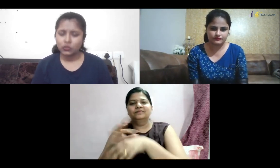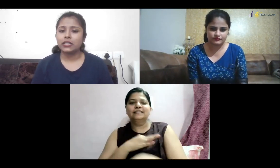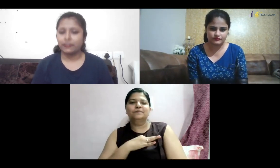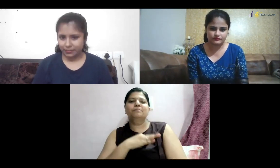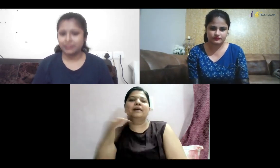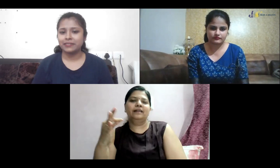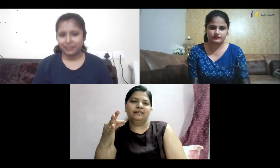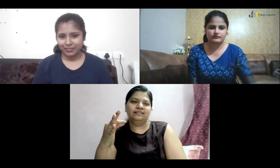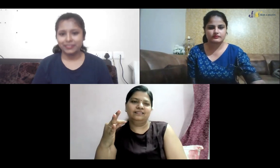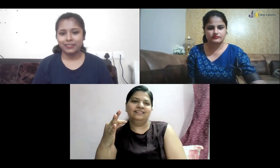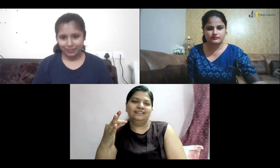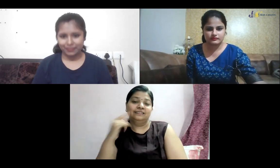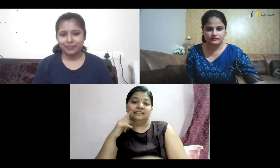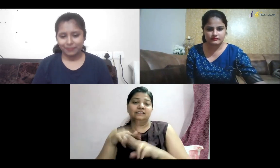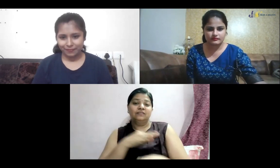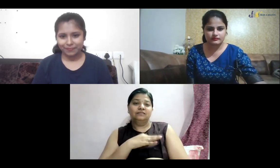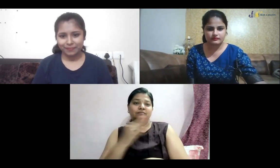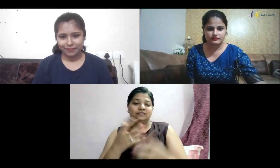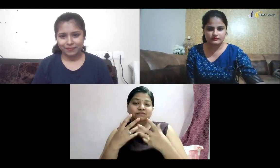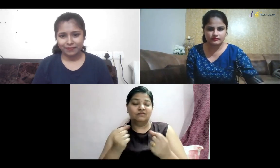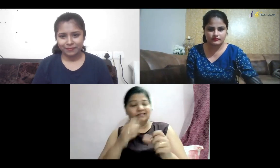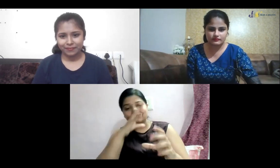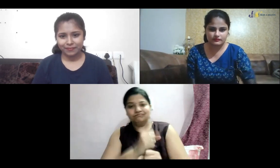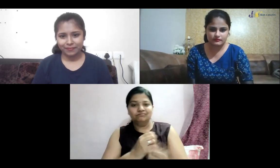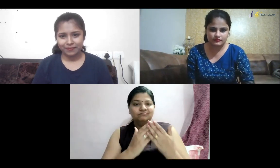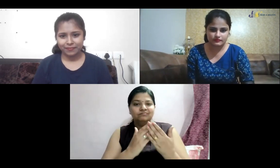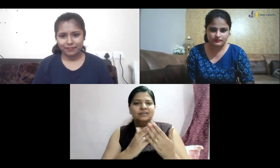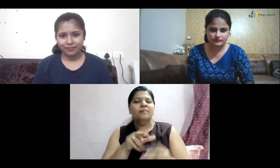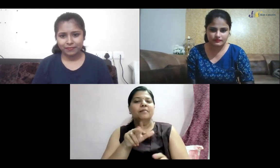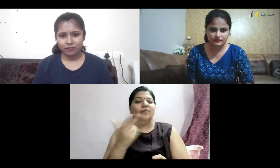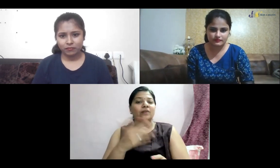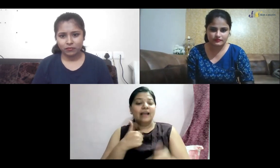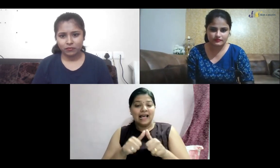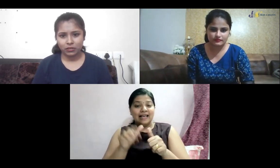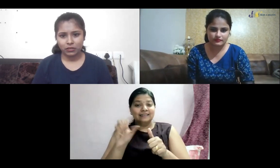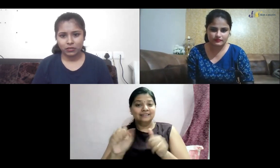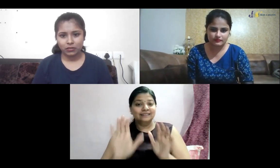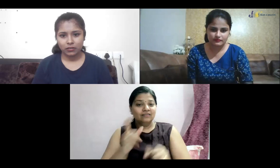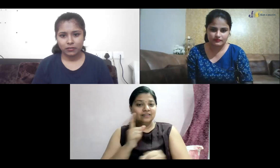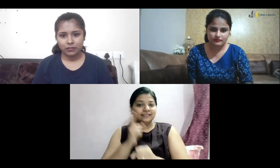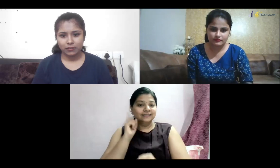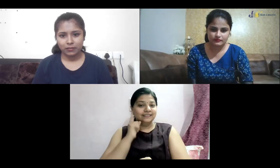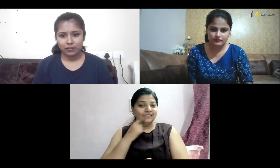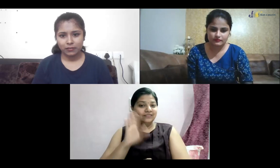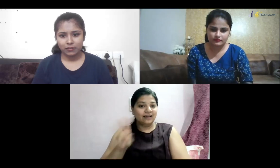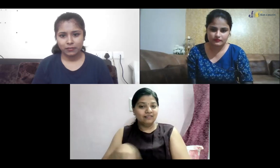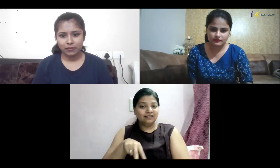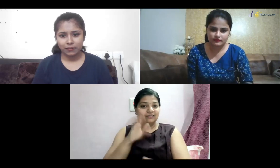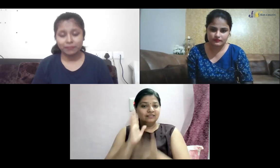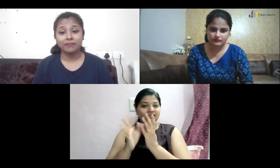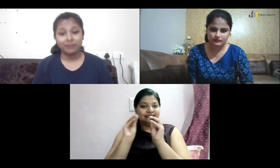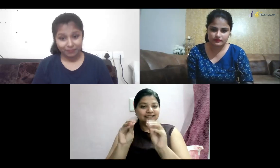Some are brave, and some people they are focusing on studies only